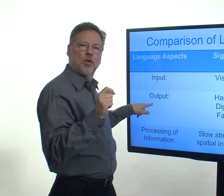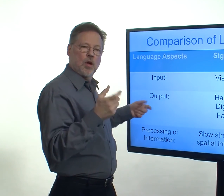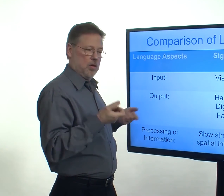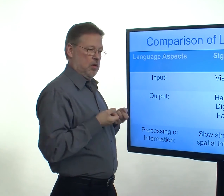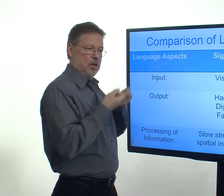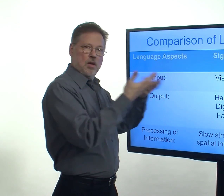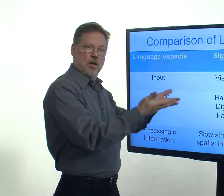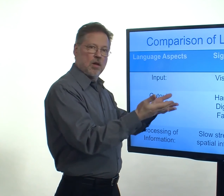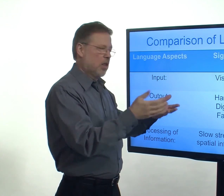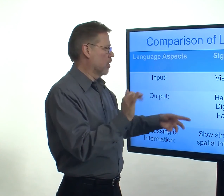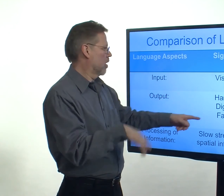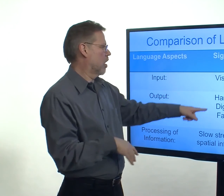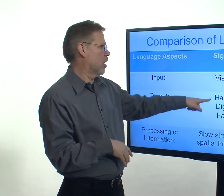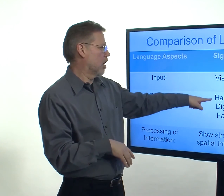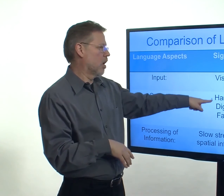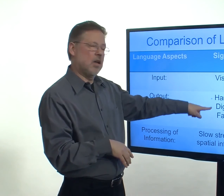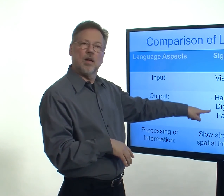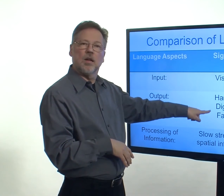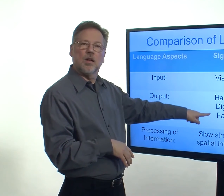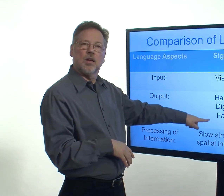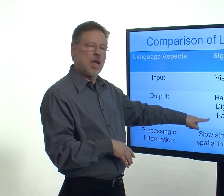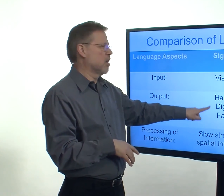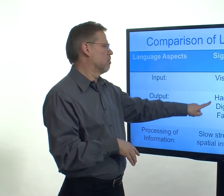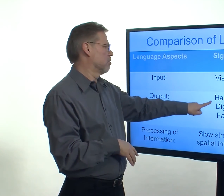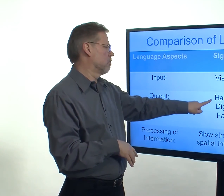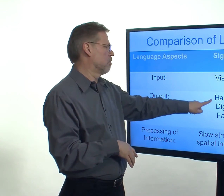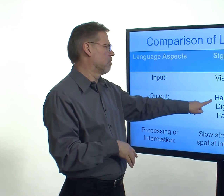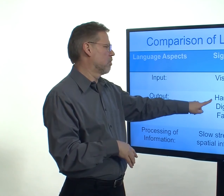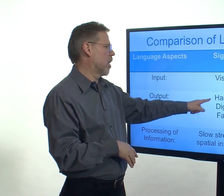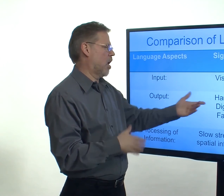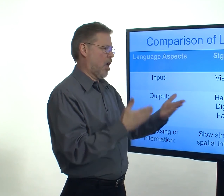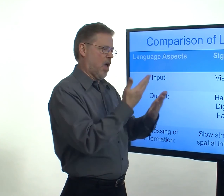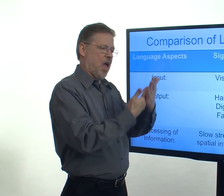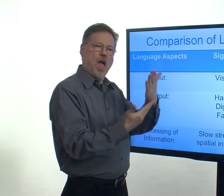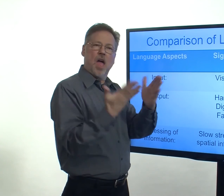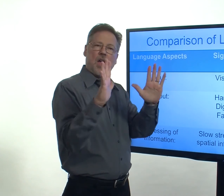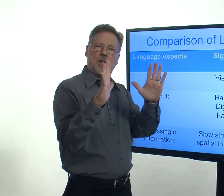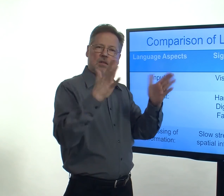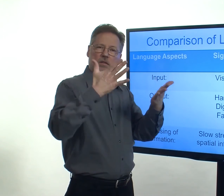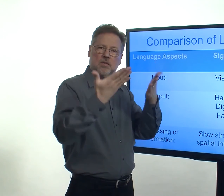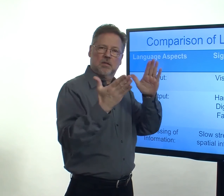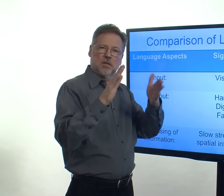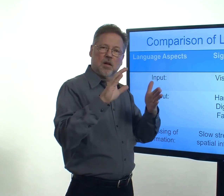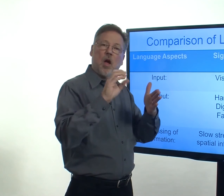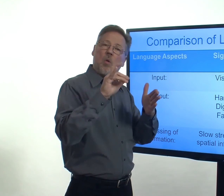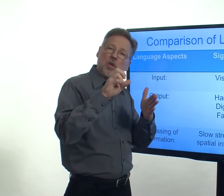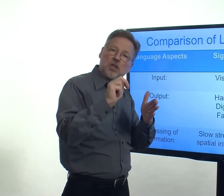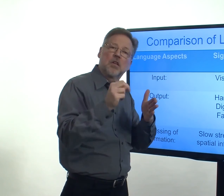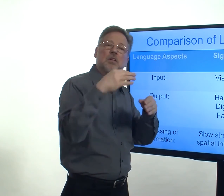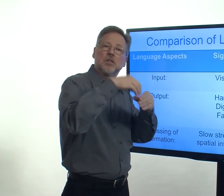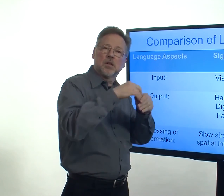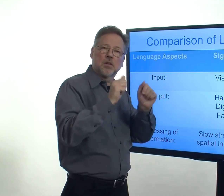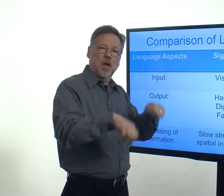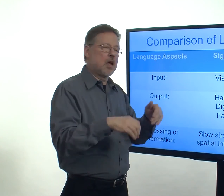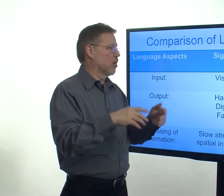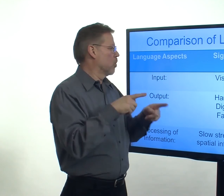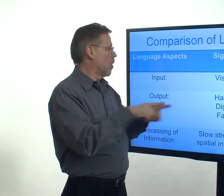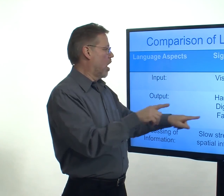They also differ in their output, how one produces language. Sign languages are expressed using these articulators. The hands